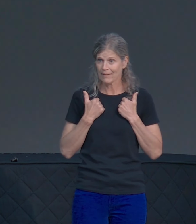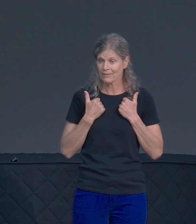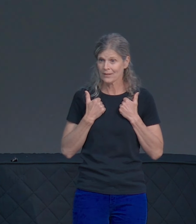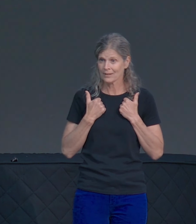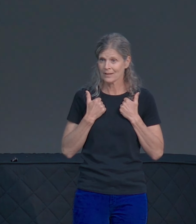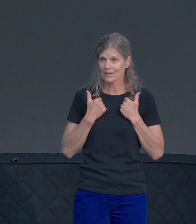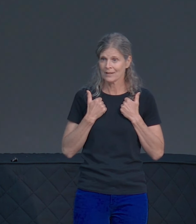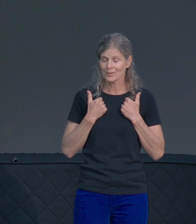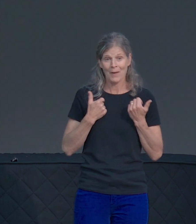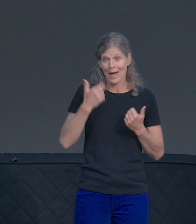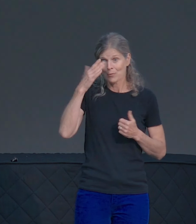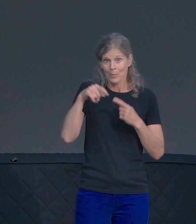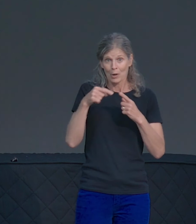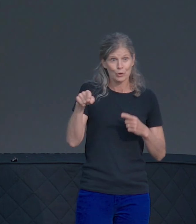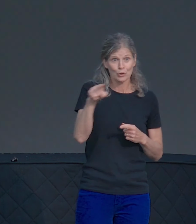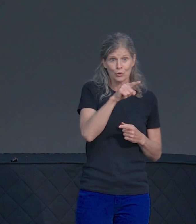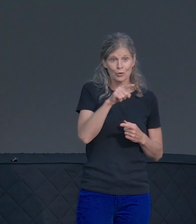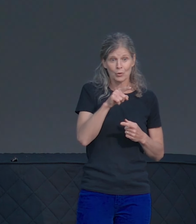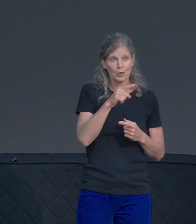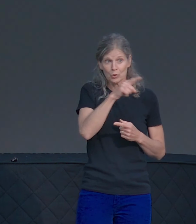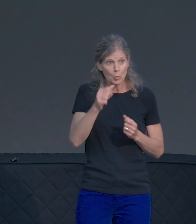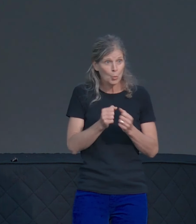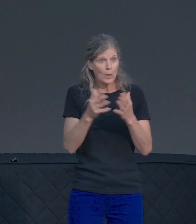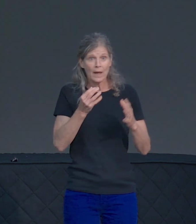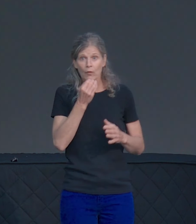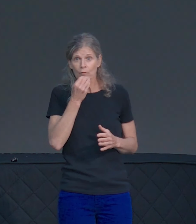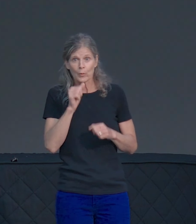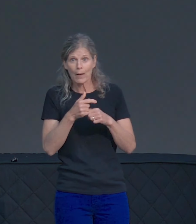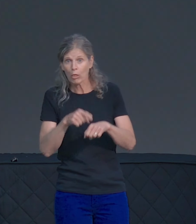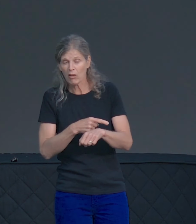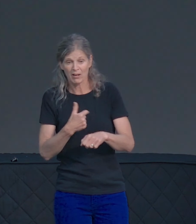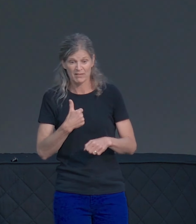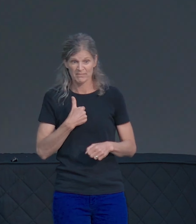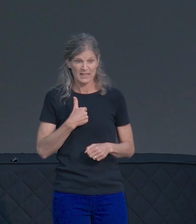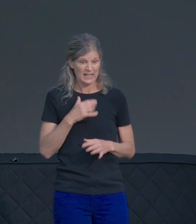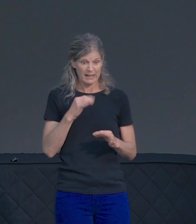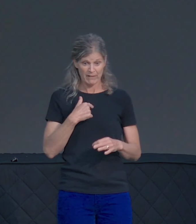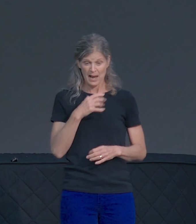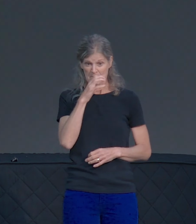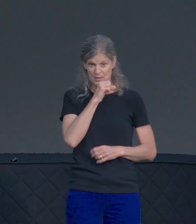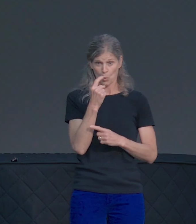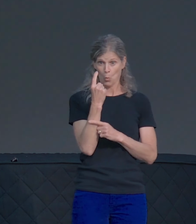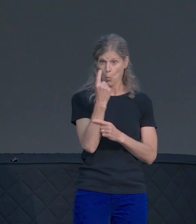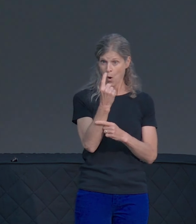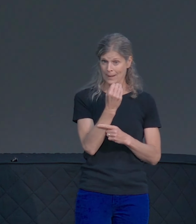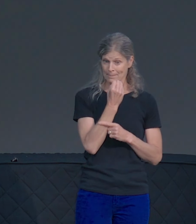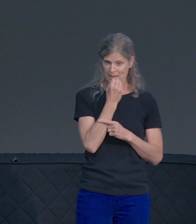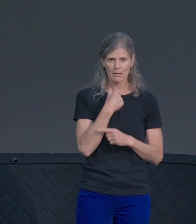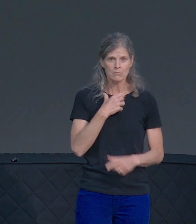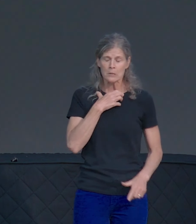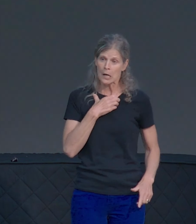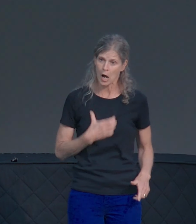I don't know about you. I don't know how long you've ever gone without eating, but I know how hungry I get after missing one